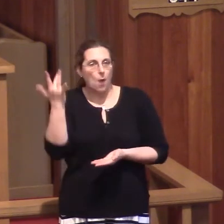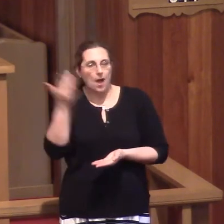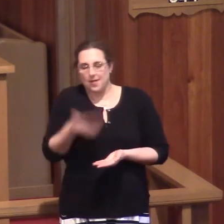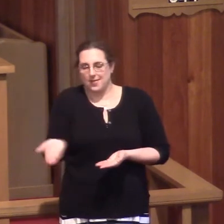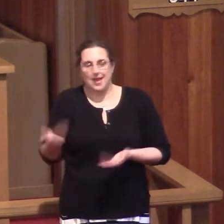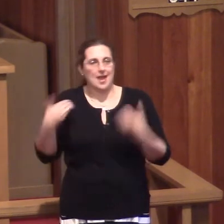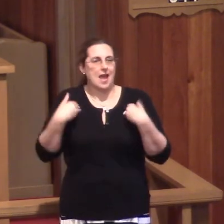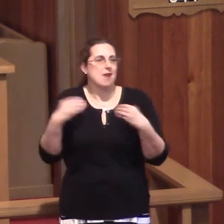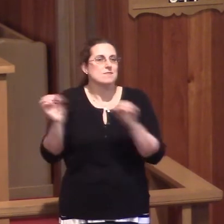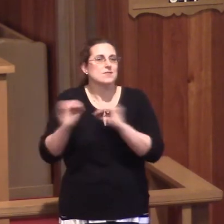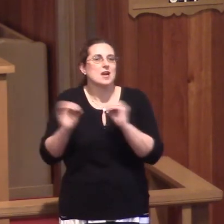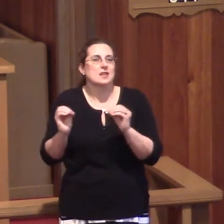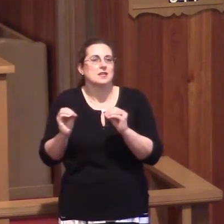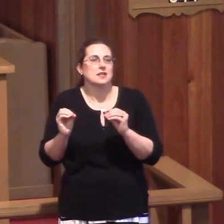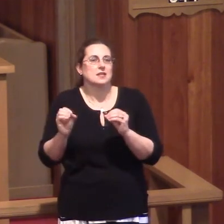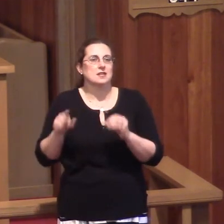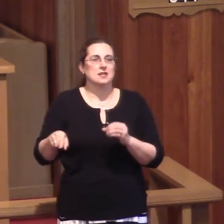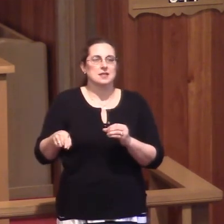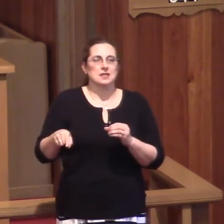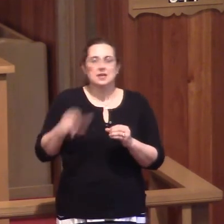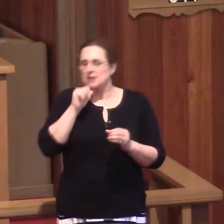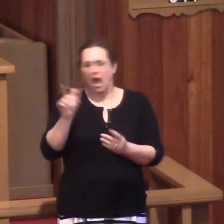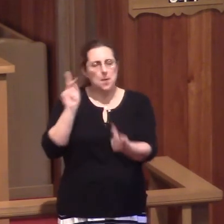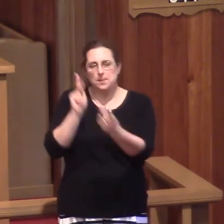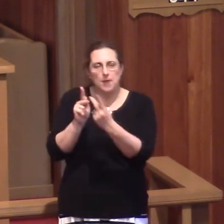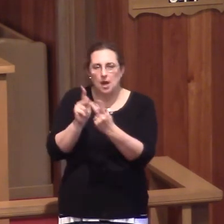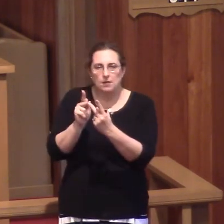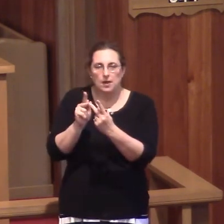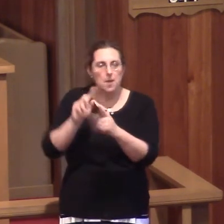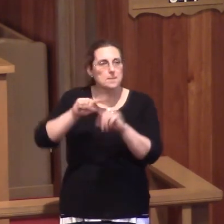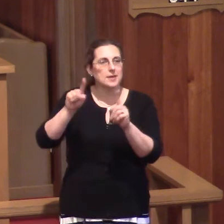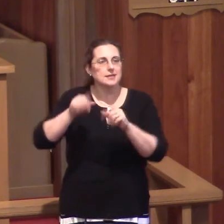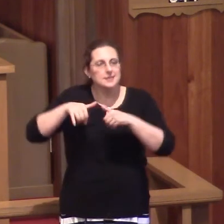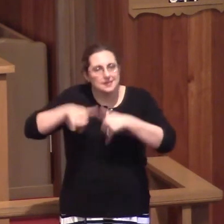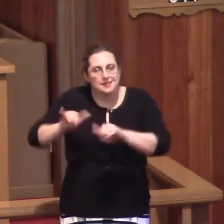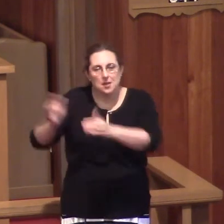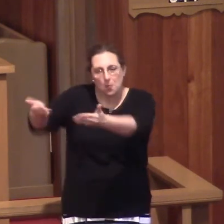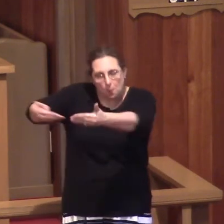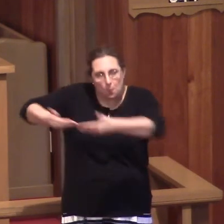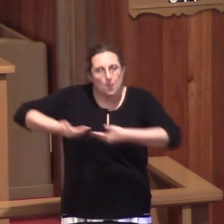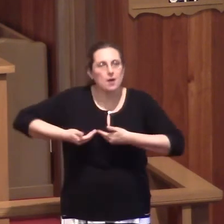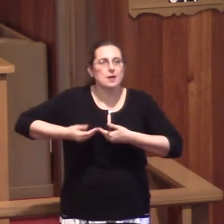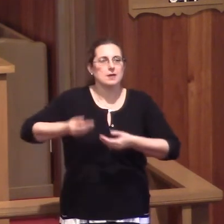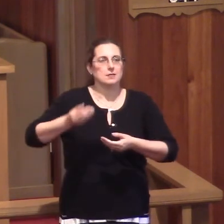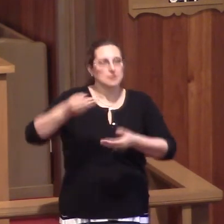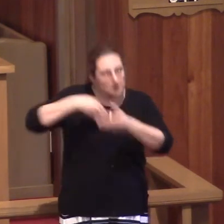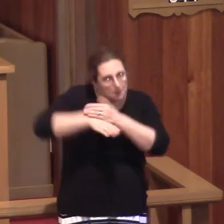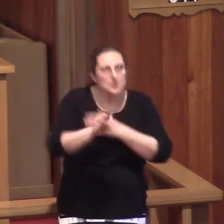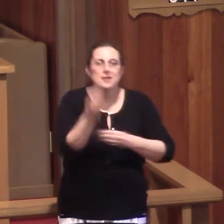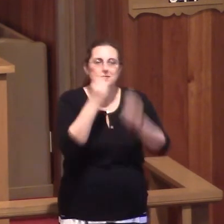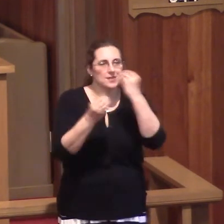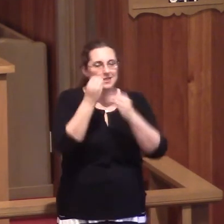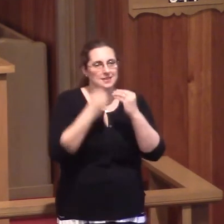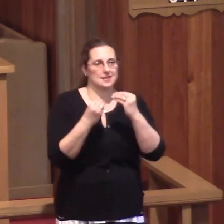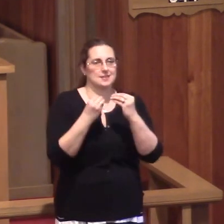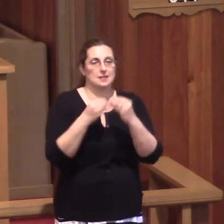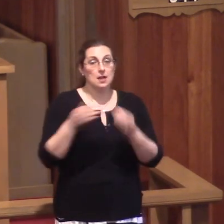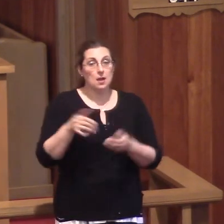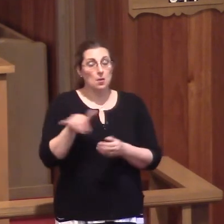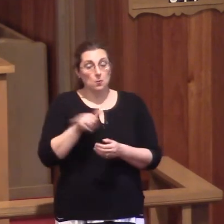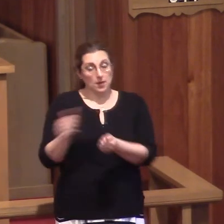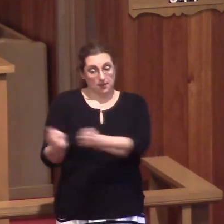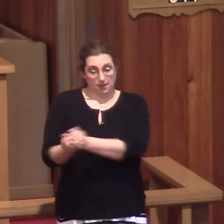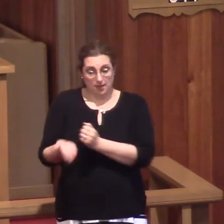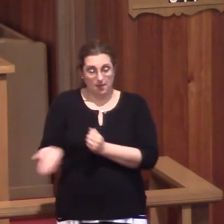deformed By worldly standards And yet they are Still welcomed To the master's feast. Along with them